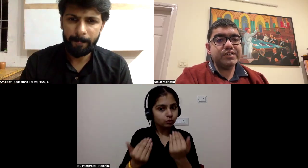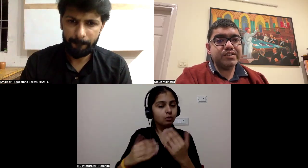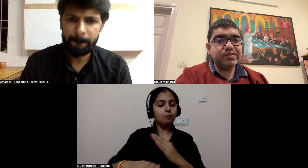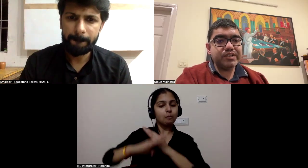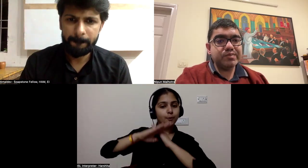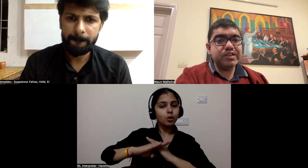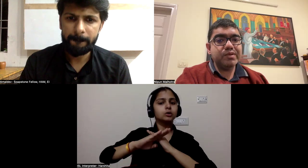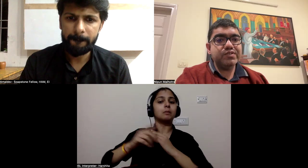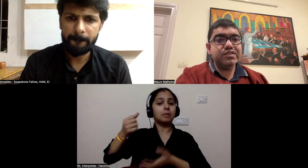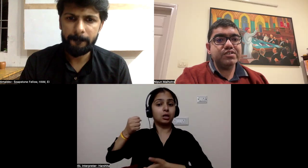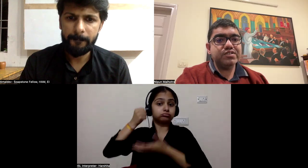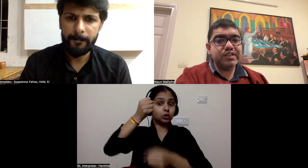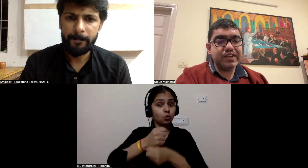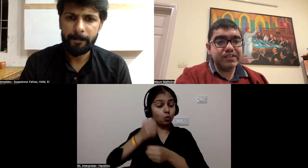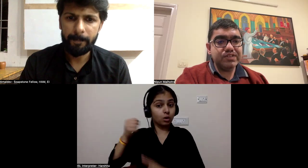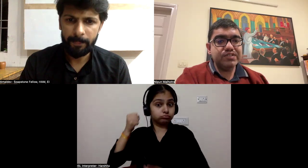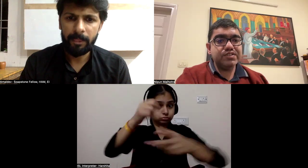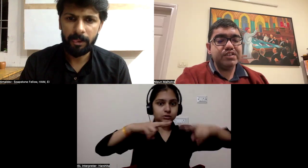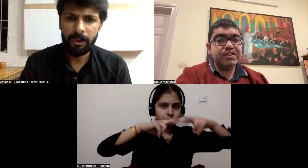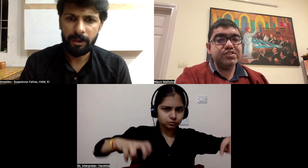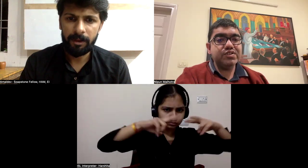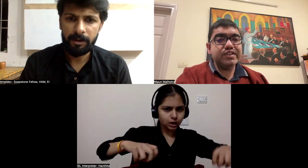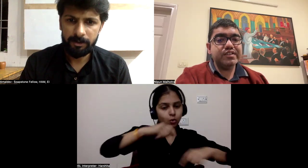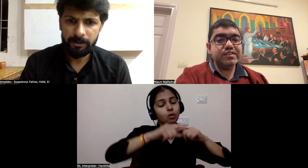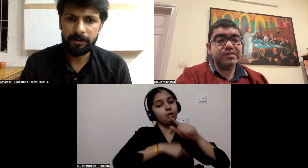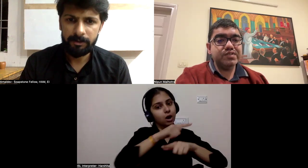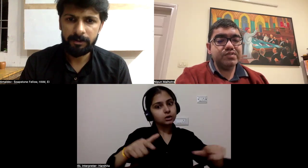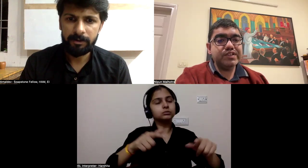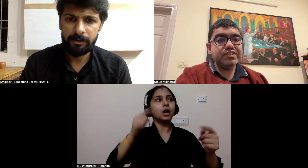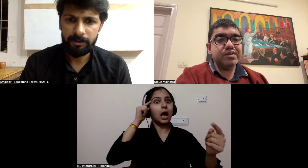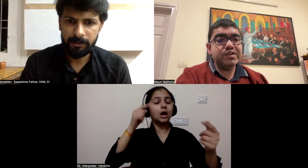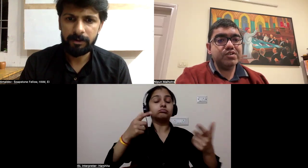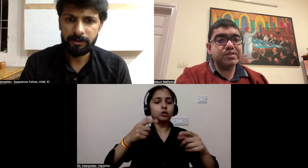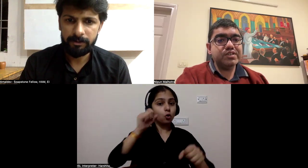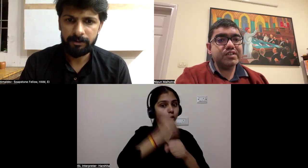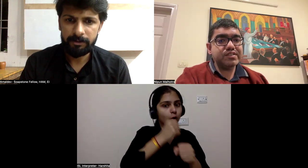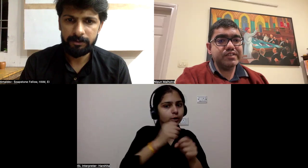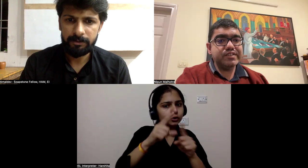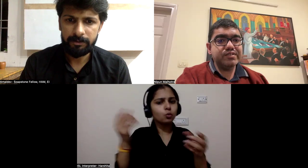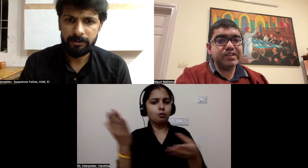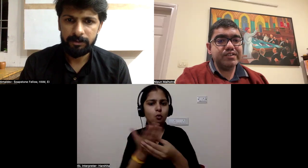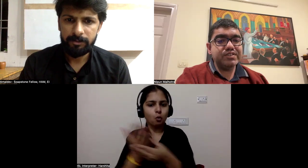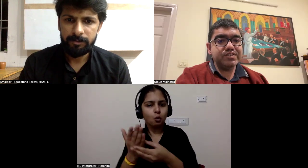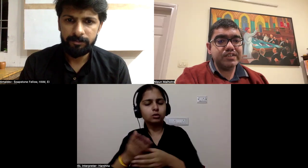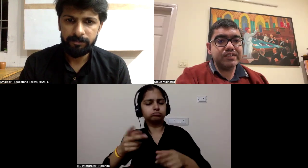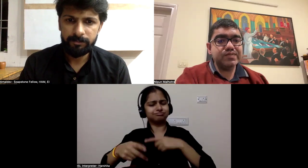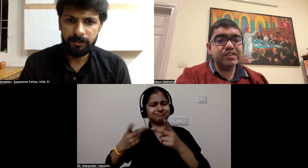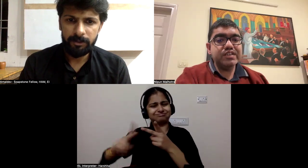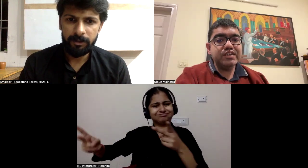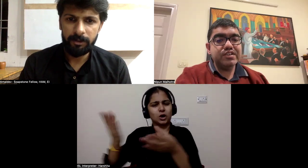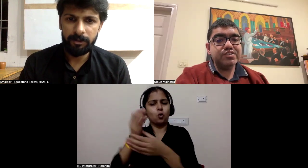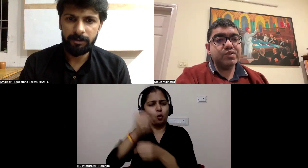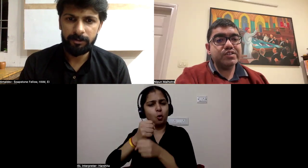higher budgets allocated by the government for research on that language, ensuring that various government documents are translated into that language,